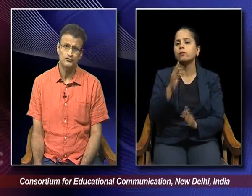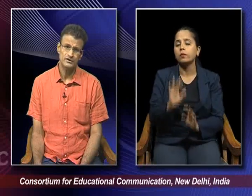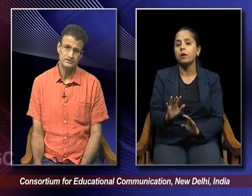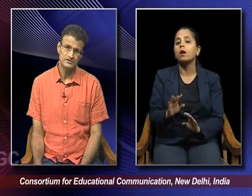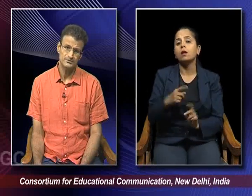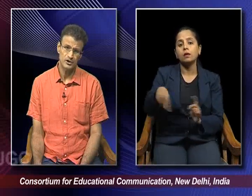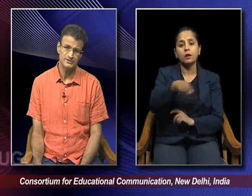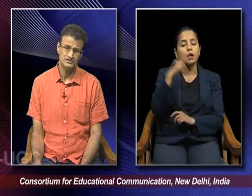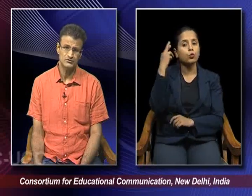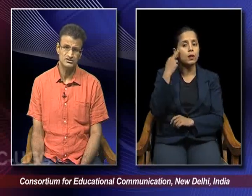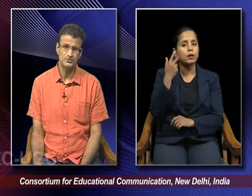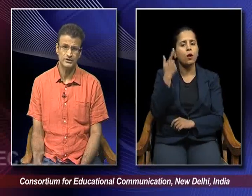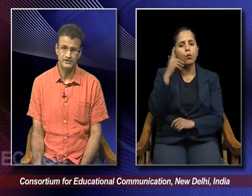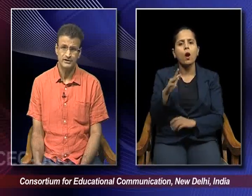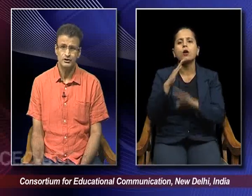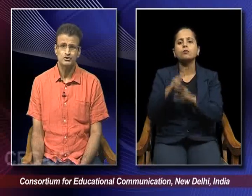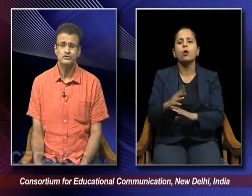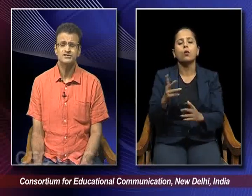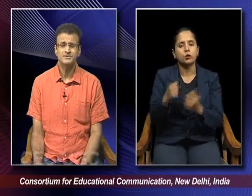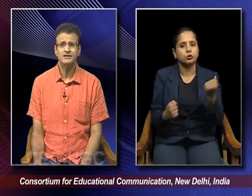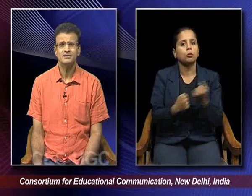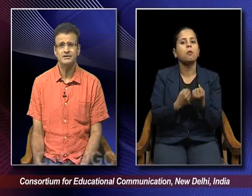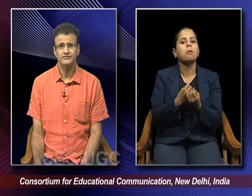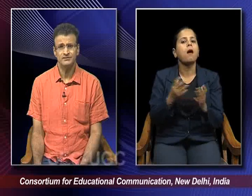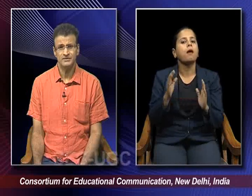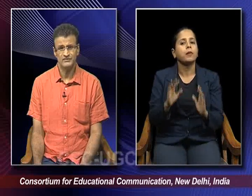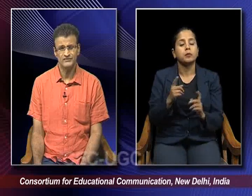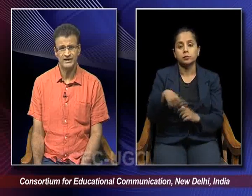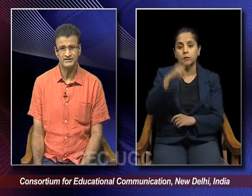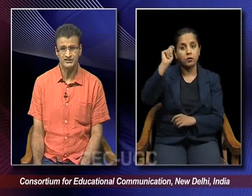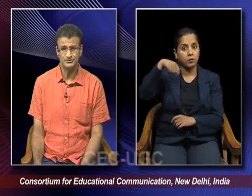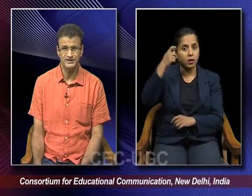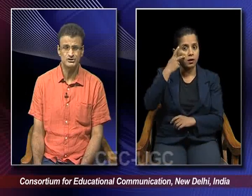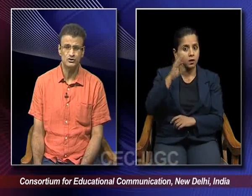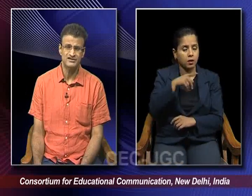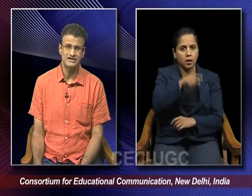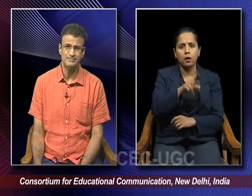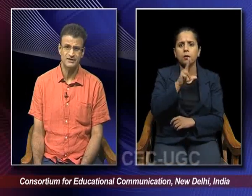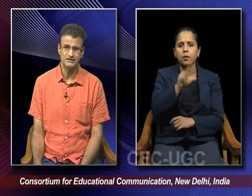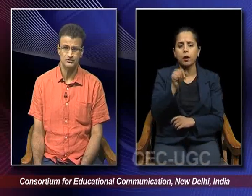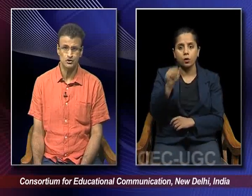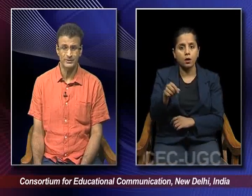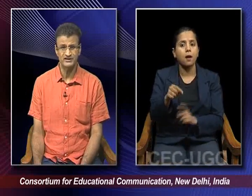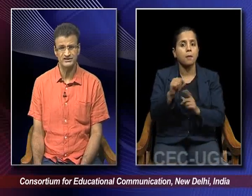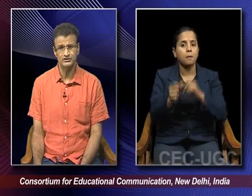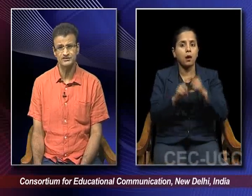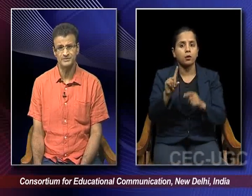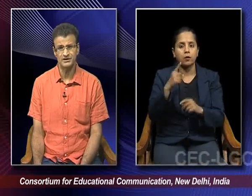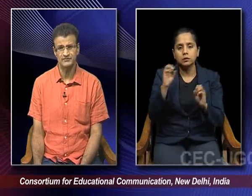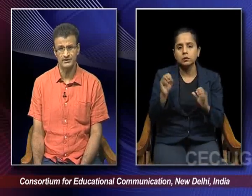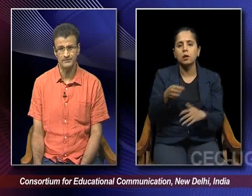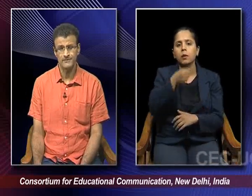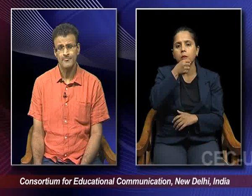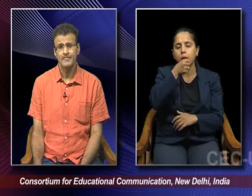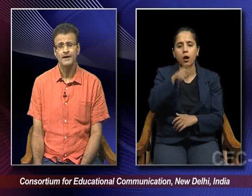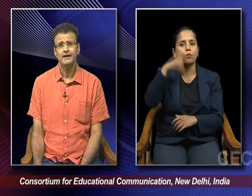of the prohibition was supported. So this particular film, we find that the speech of Sardar Patel was the opening scene of this particular